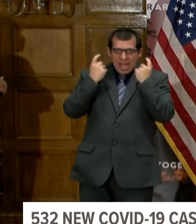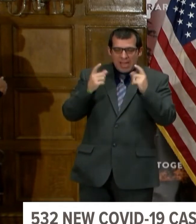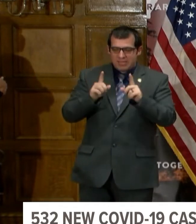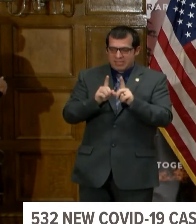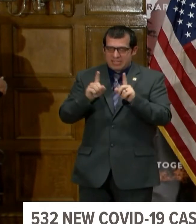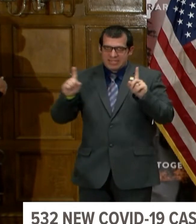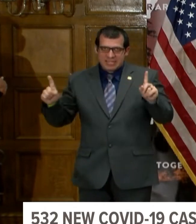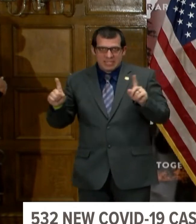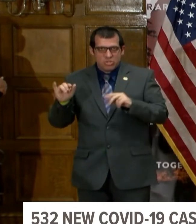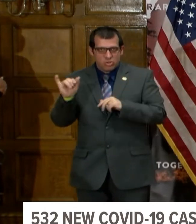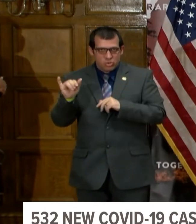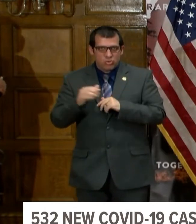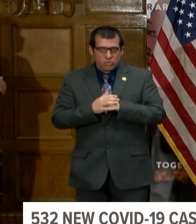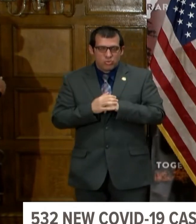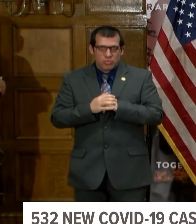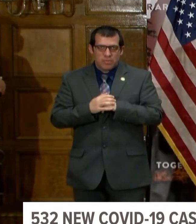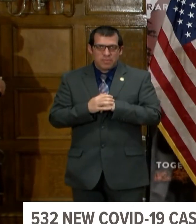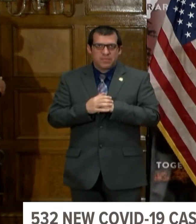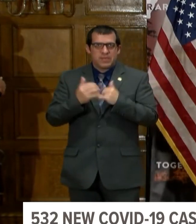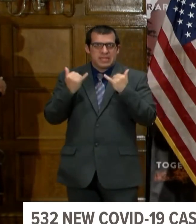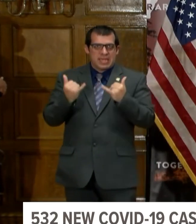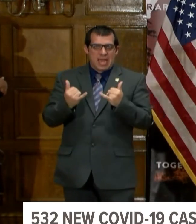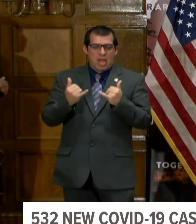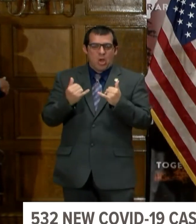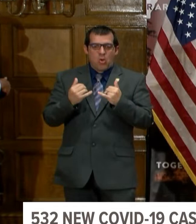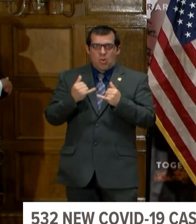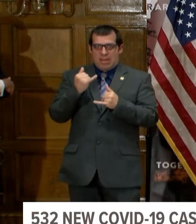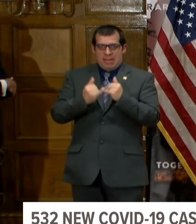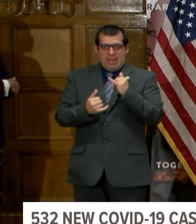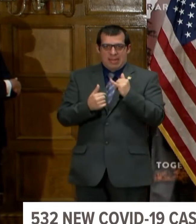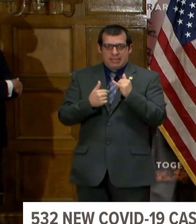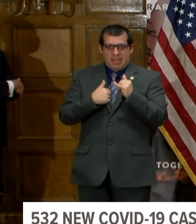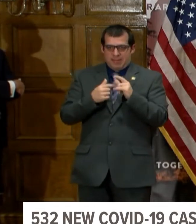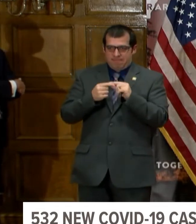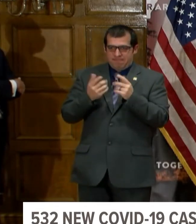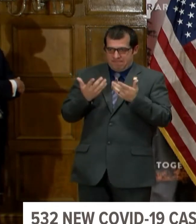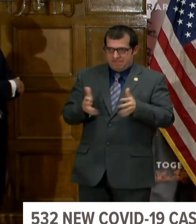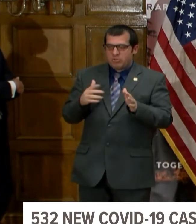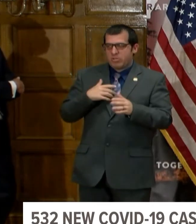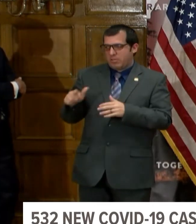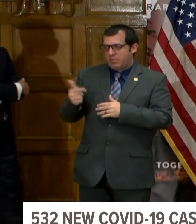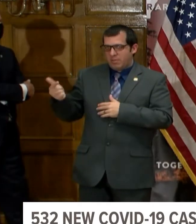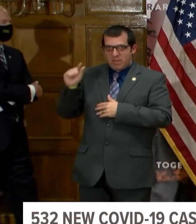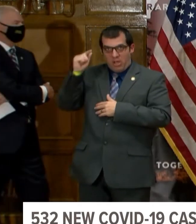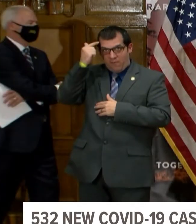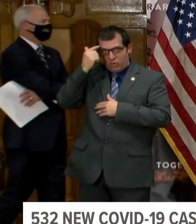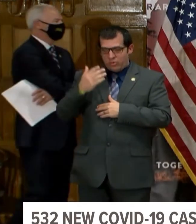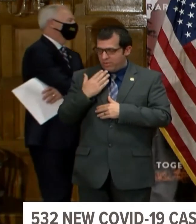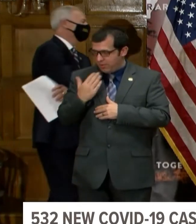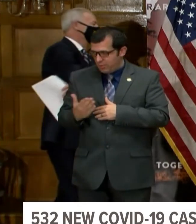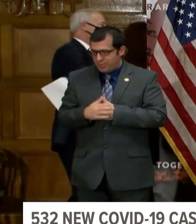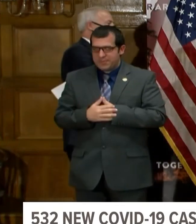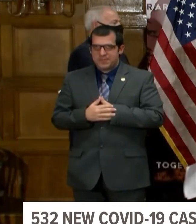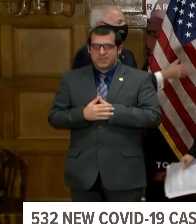distancing. And with that, I'll end my comments and turn it back over to the governor. Thank you.